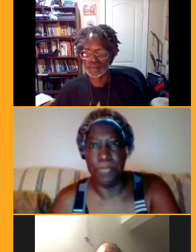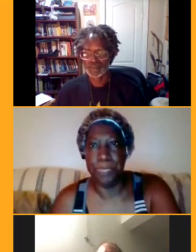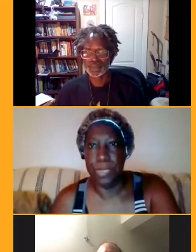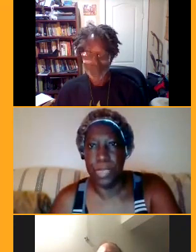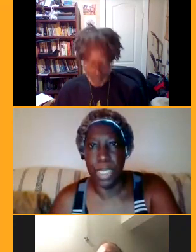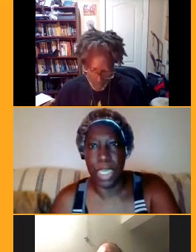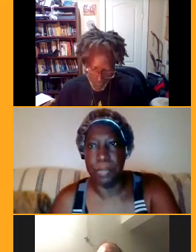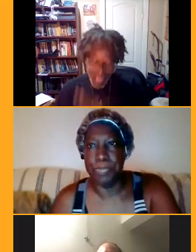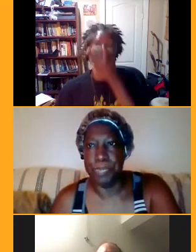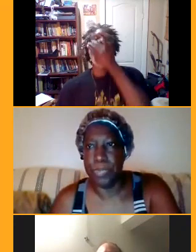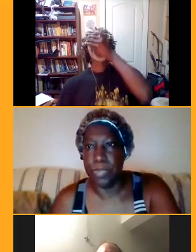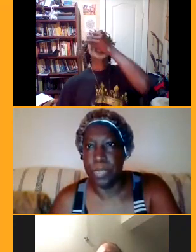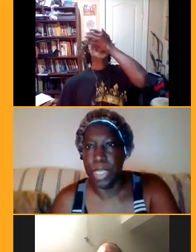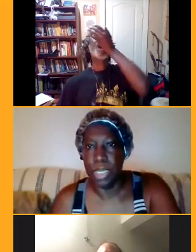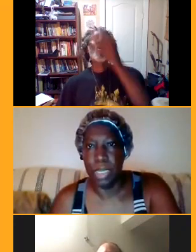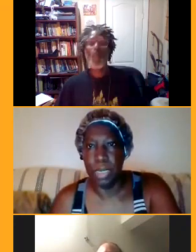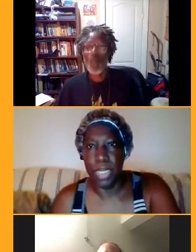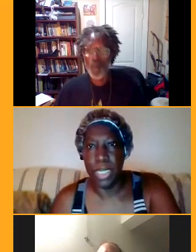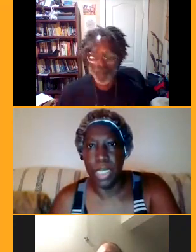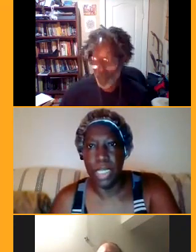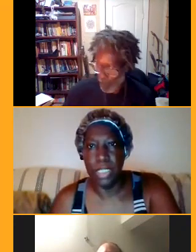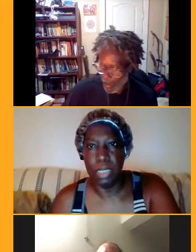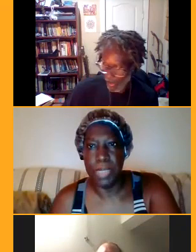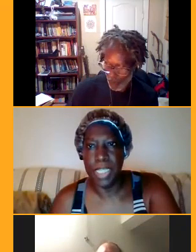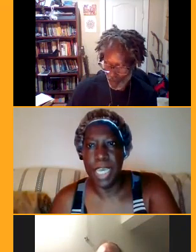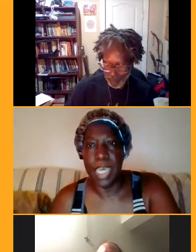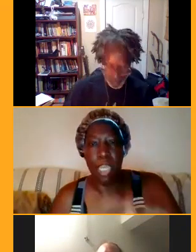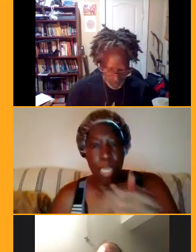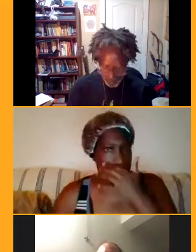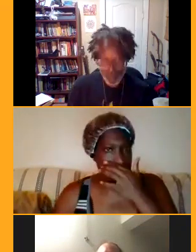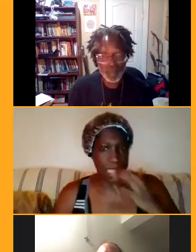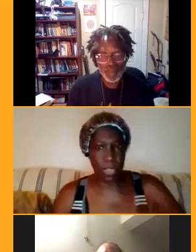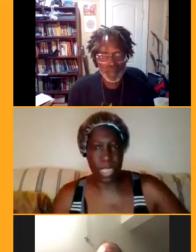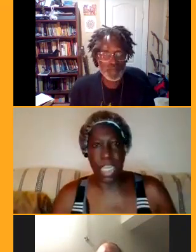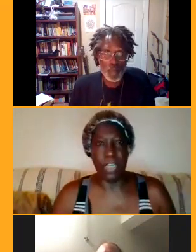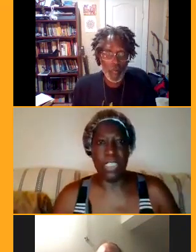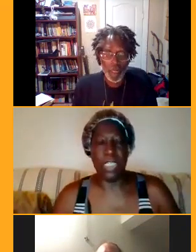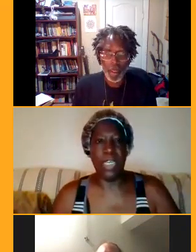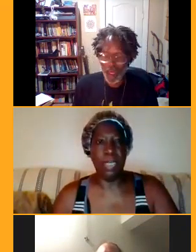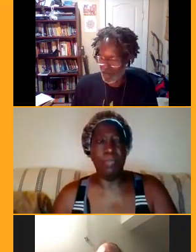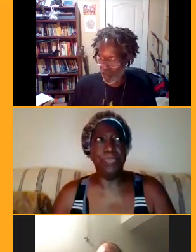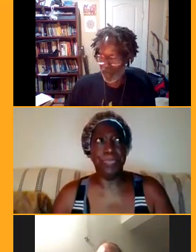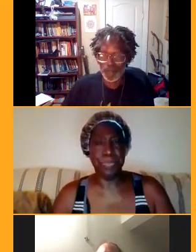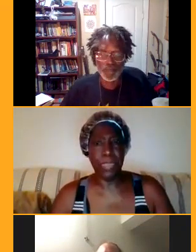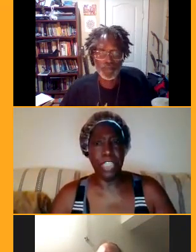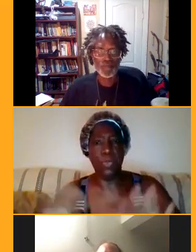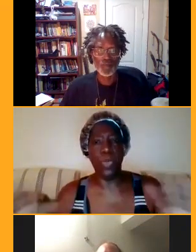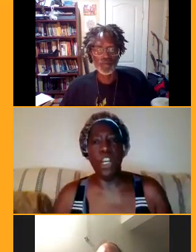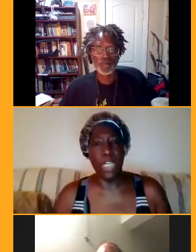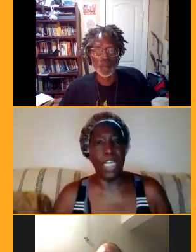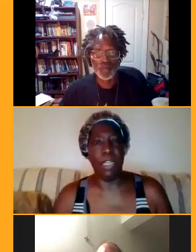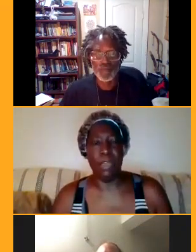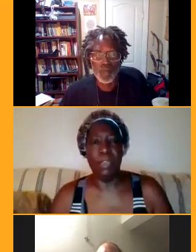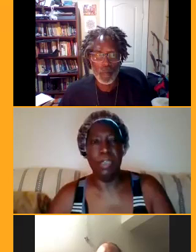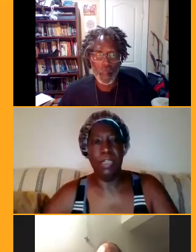Okay, I got it. All righty. Sorry about that. Okay, so colors. The